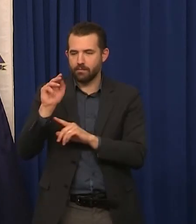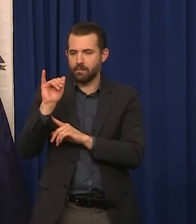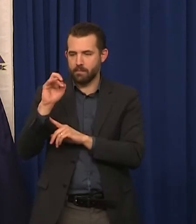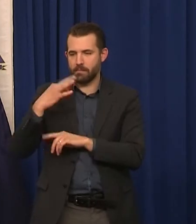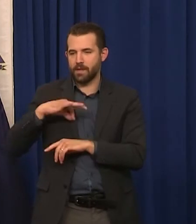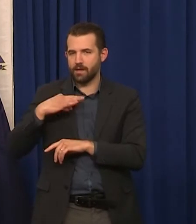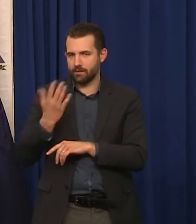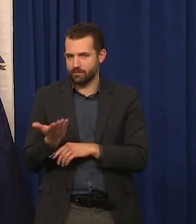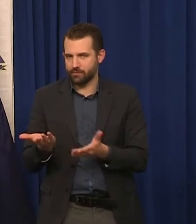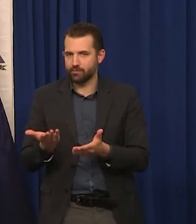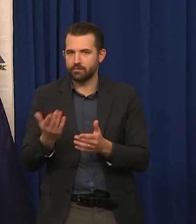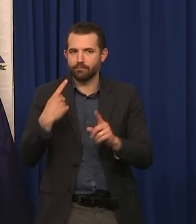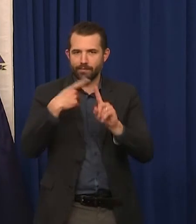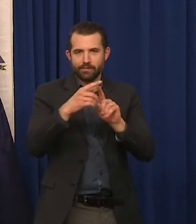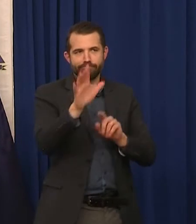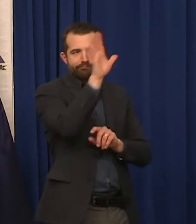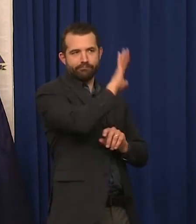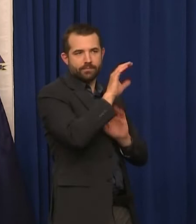offered statewide.